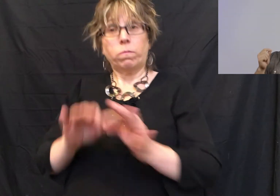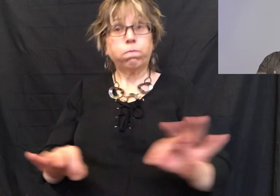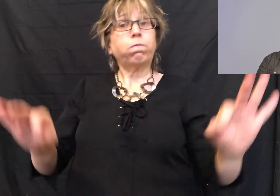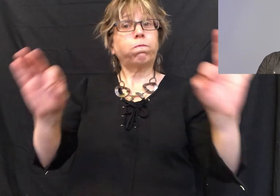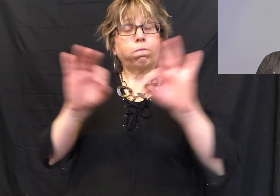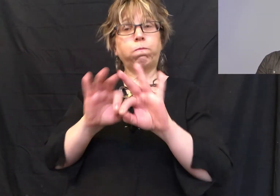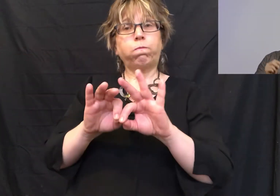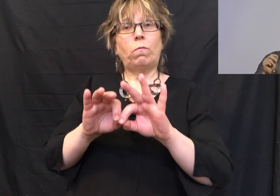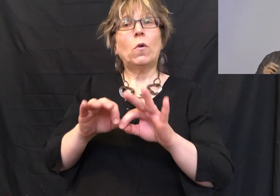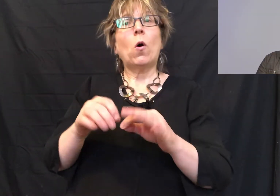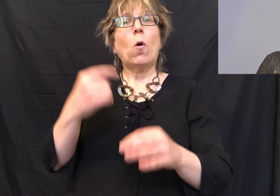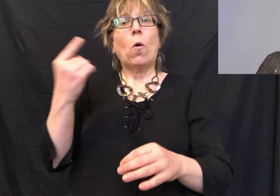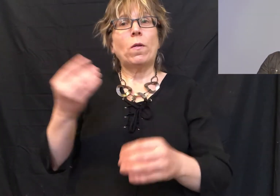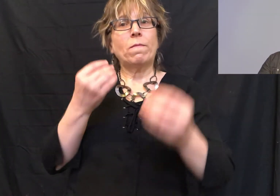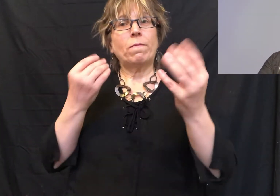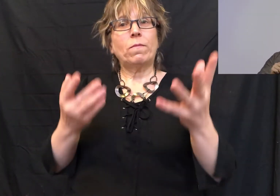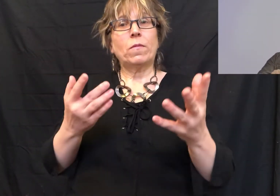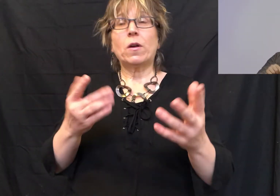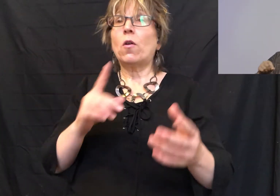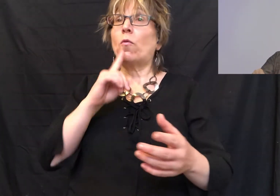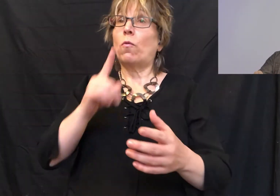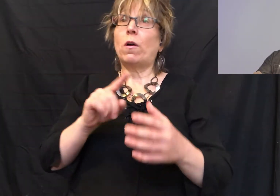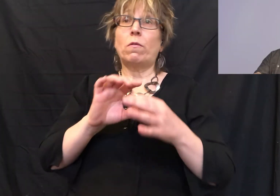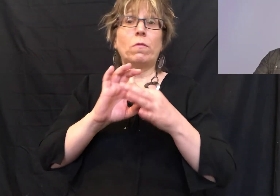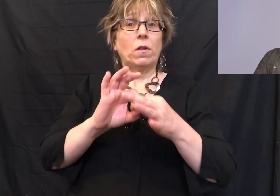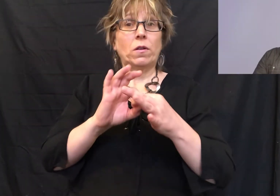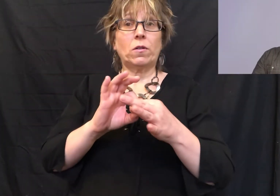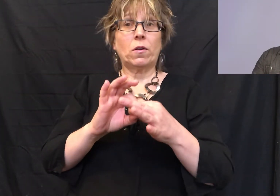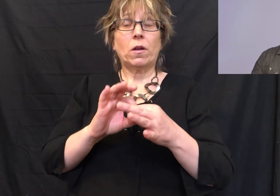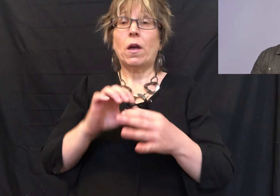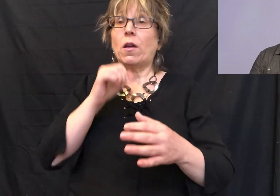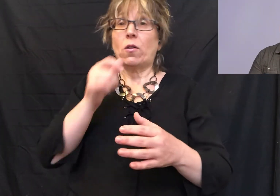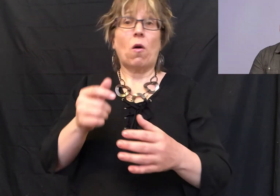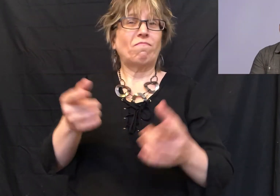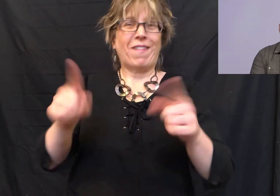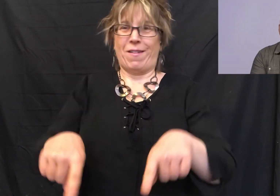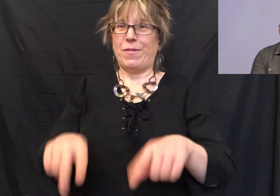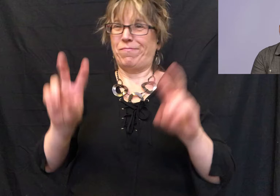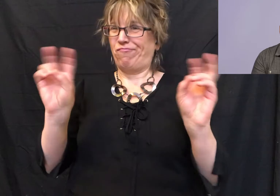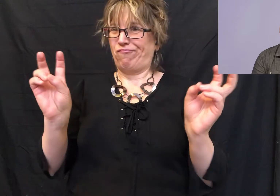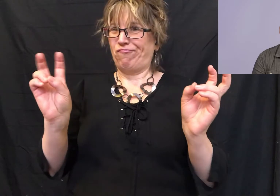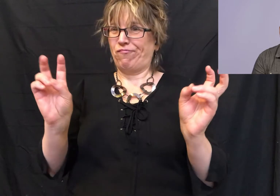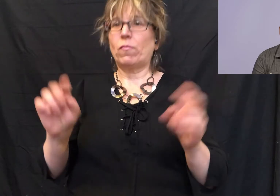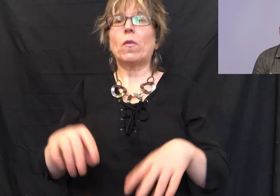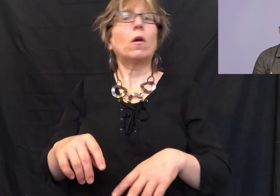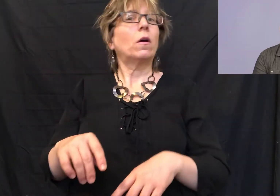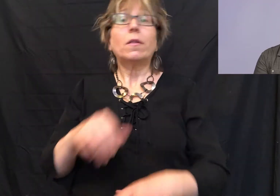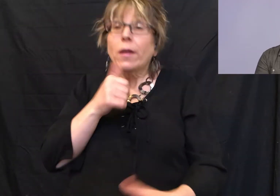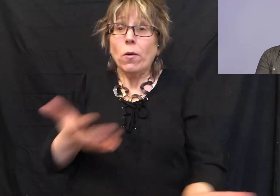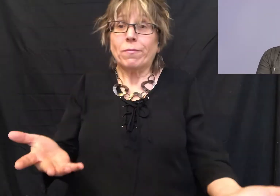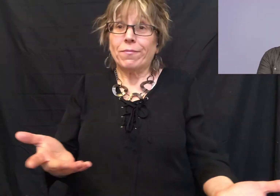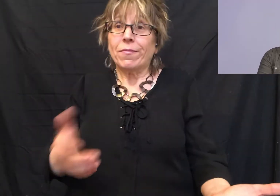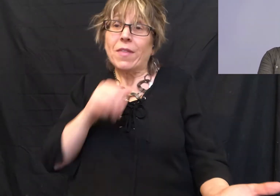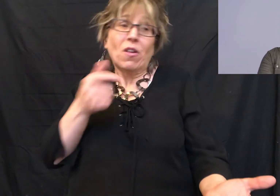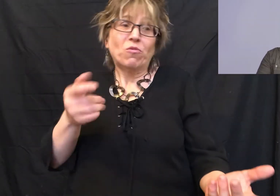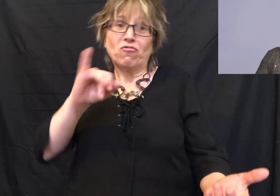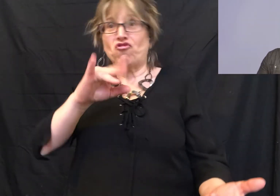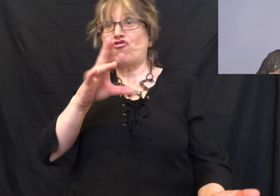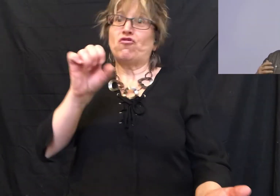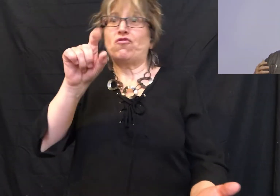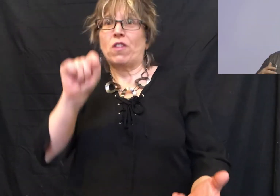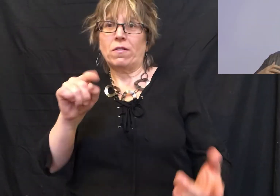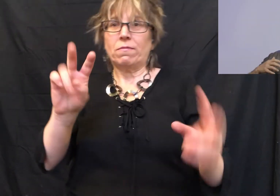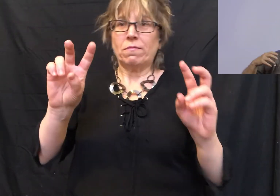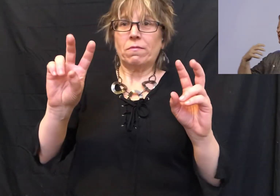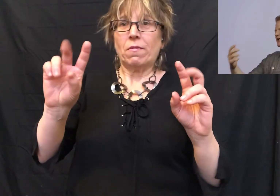matters greatly. And I'm going to just say this, real relationships don't just happen. They don't just happen. They don't, like,